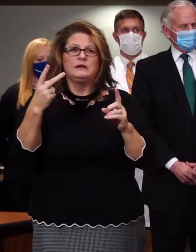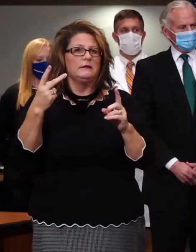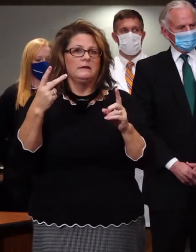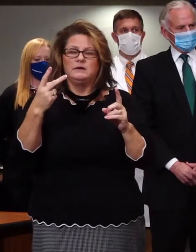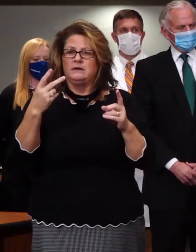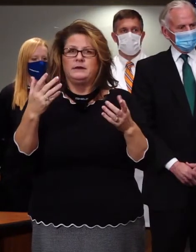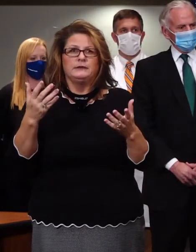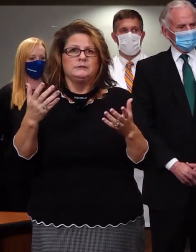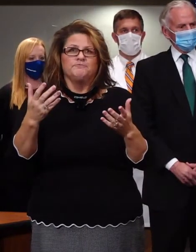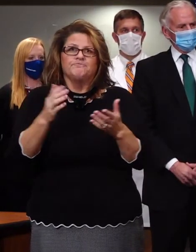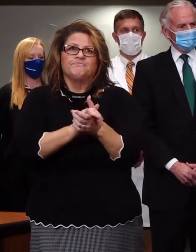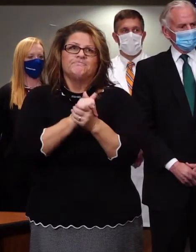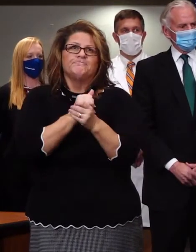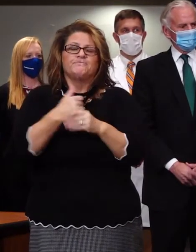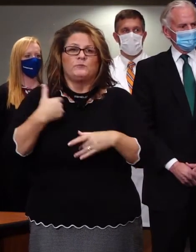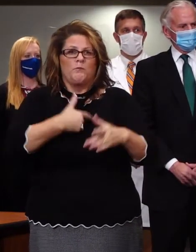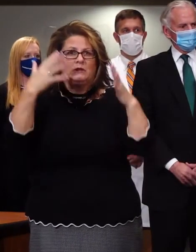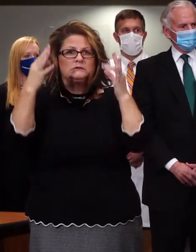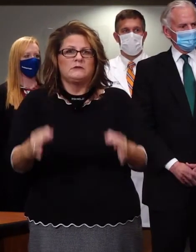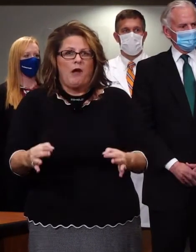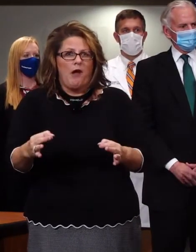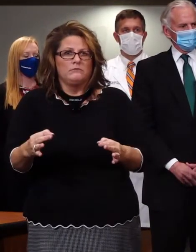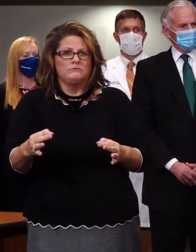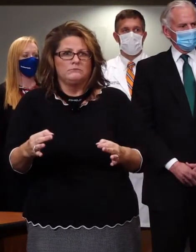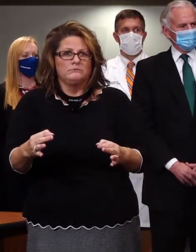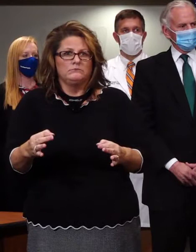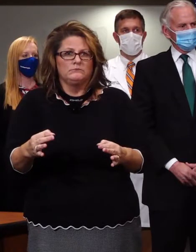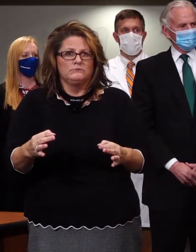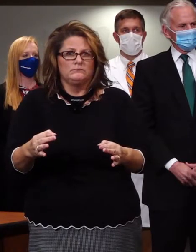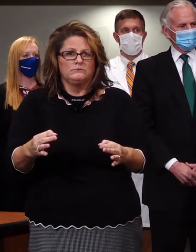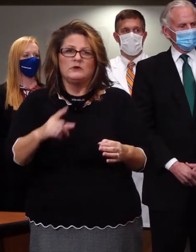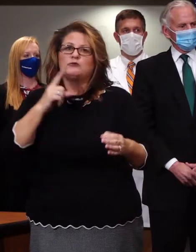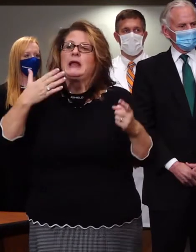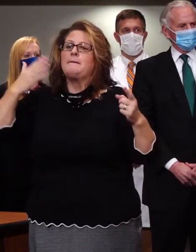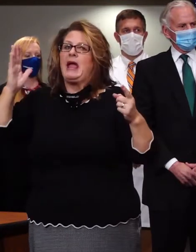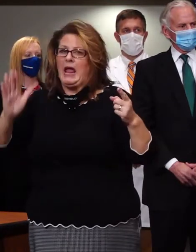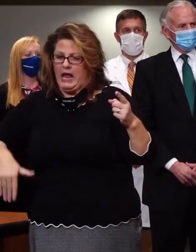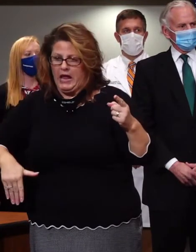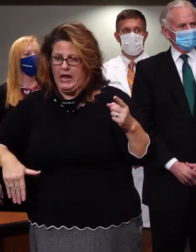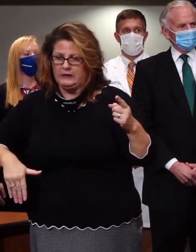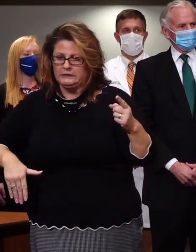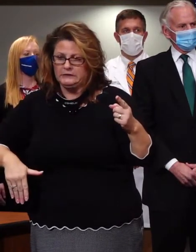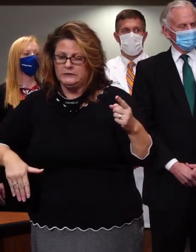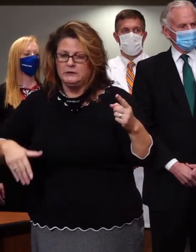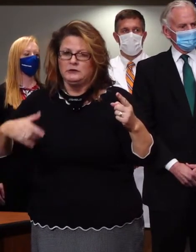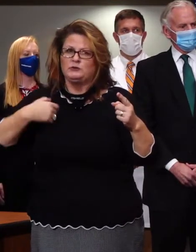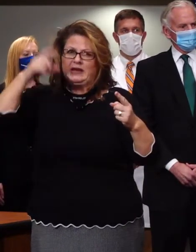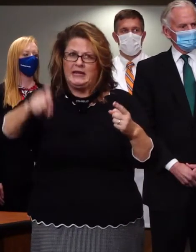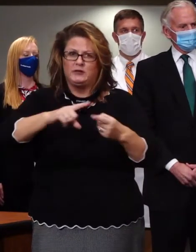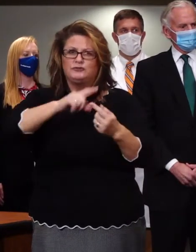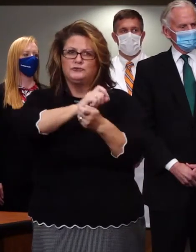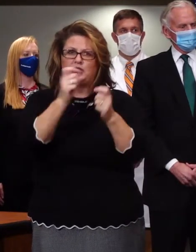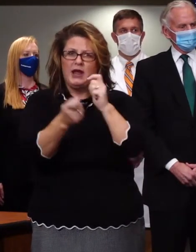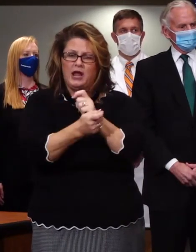this time that we made decisions that resulted in a change of our trajectory and that we did not go back up again. And